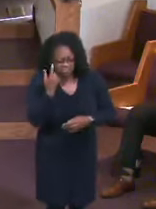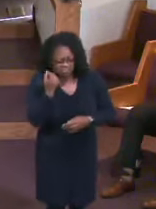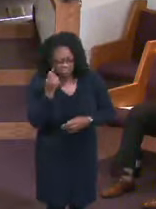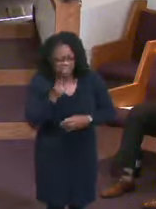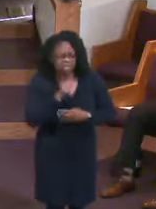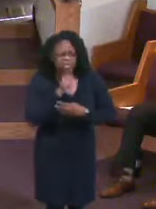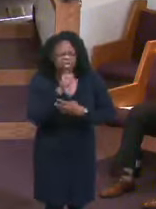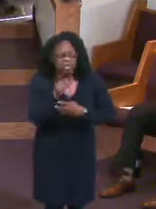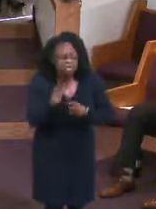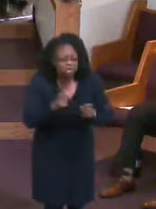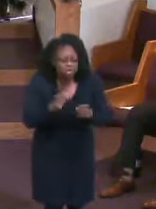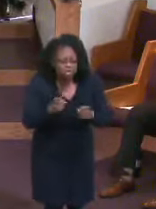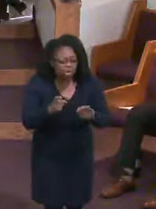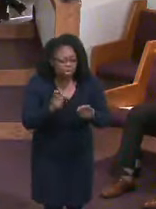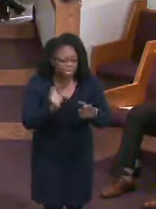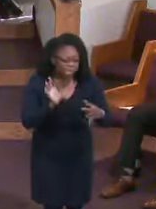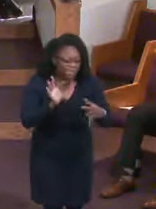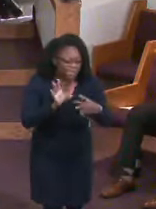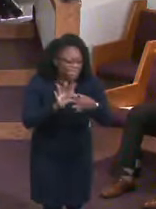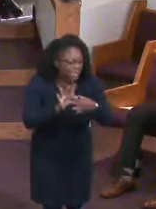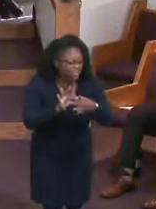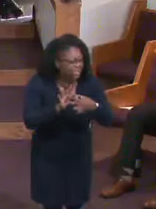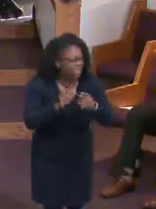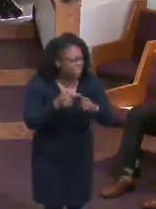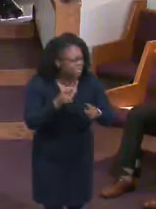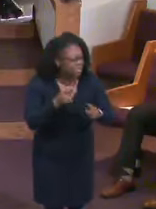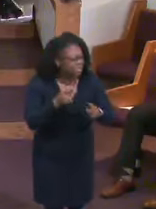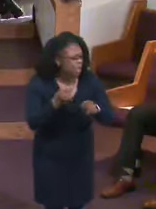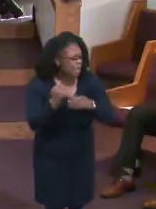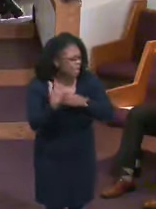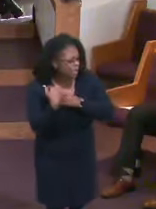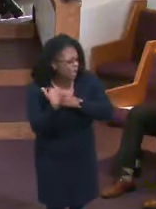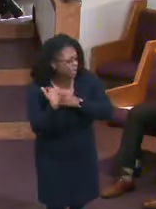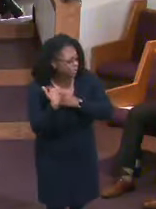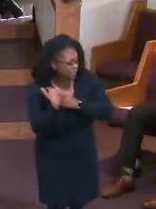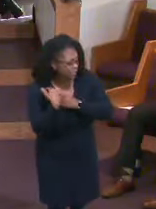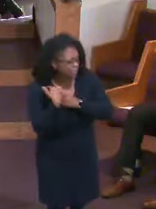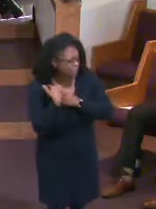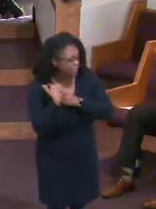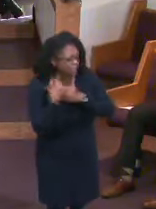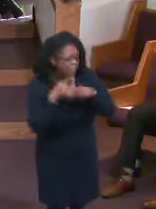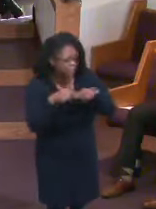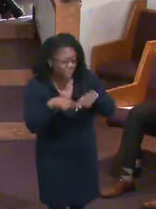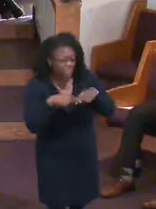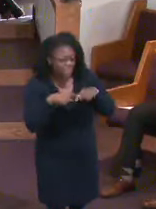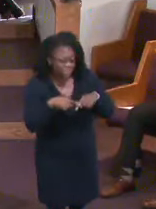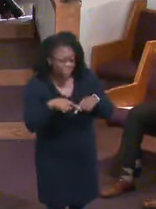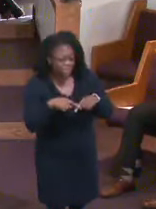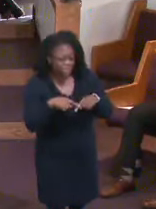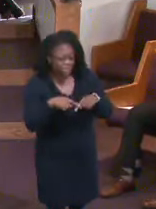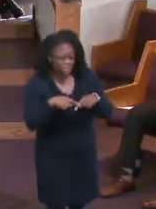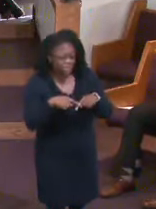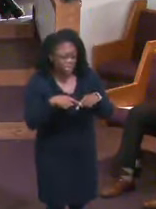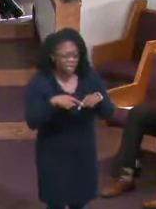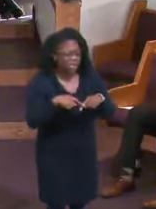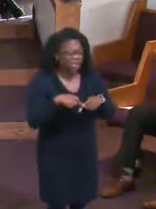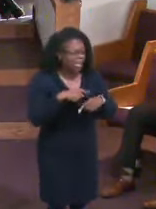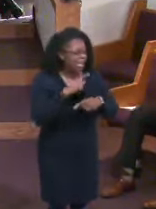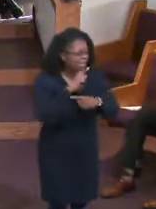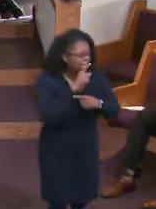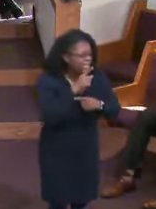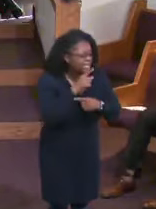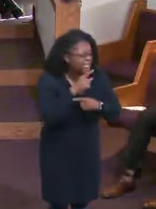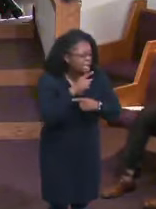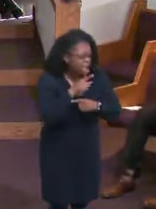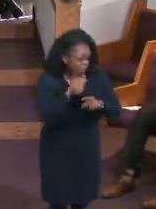true control is connected to accountability and responsibility, and these are the persons who try